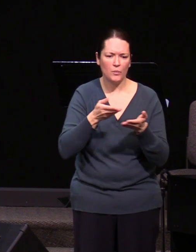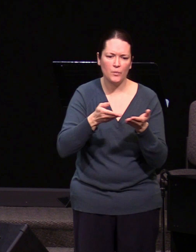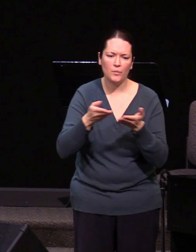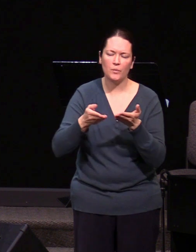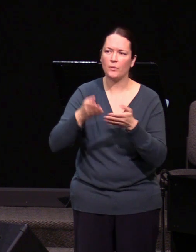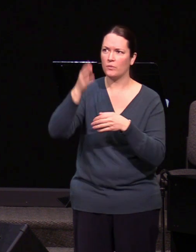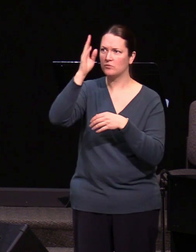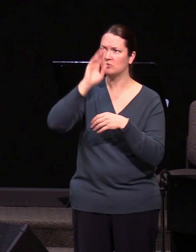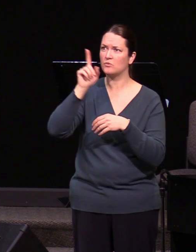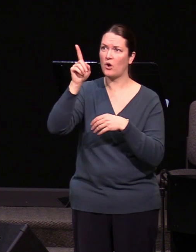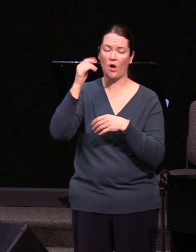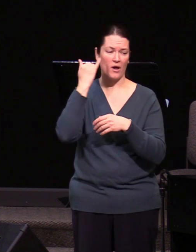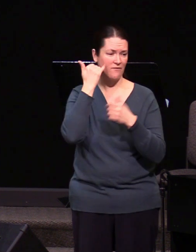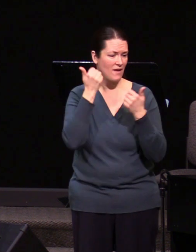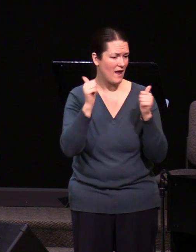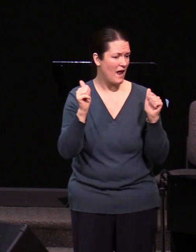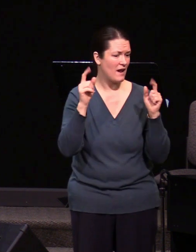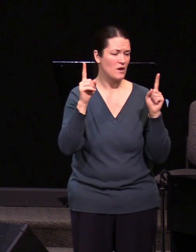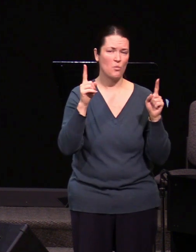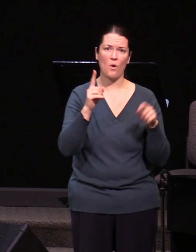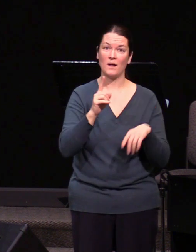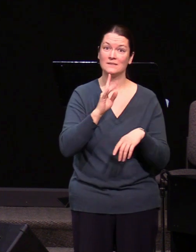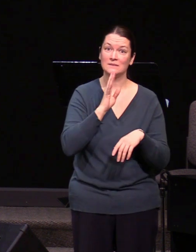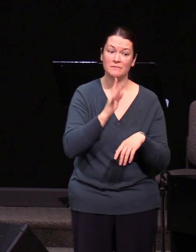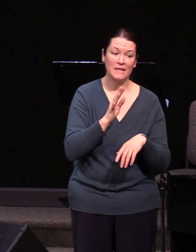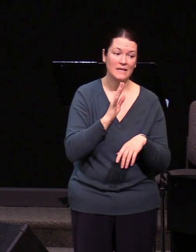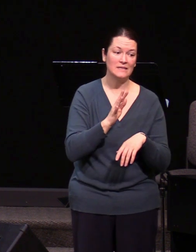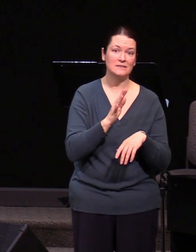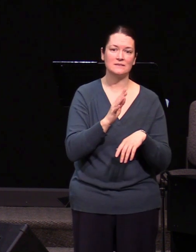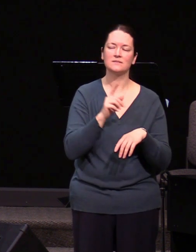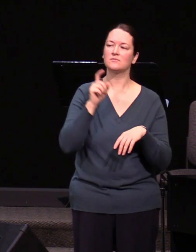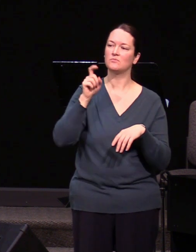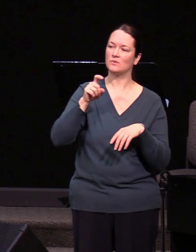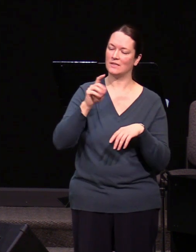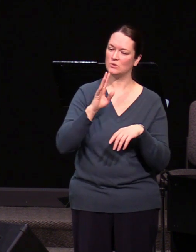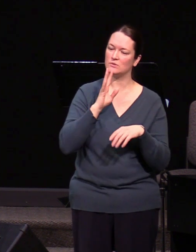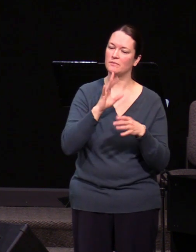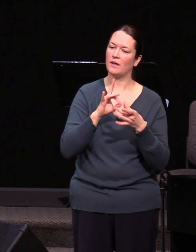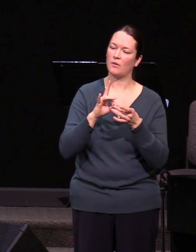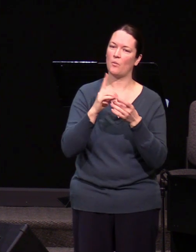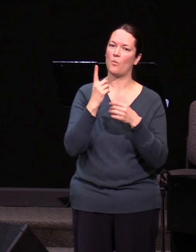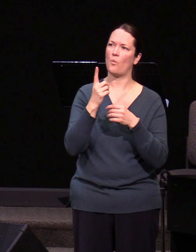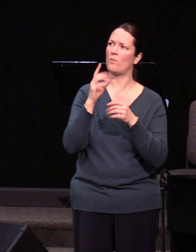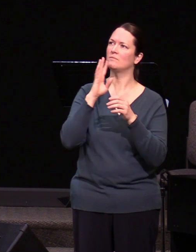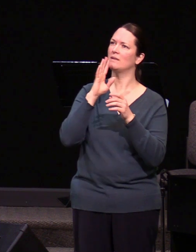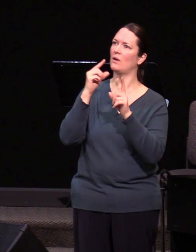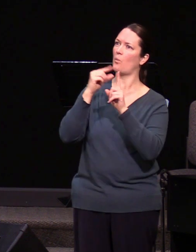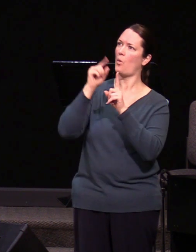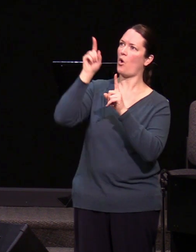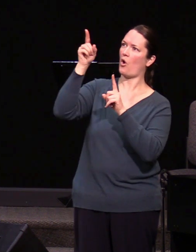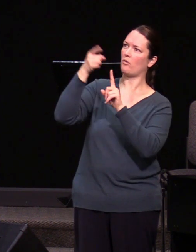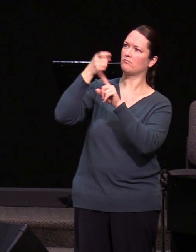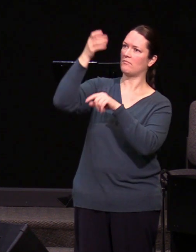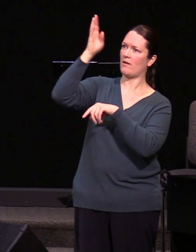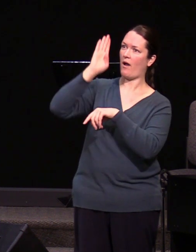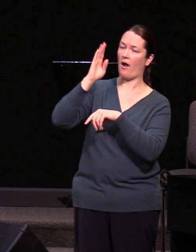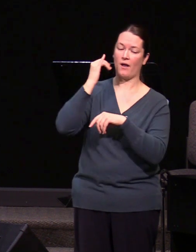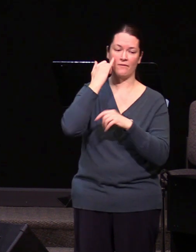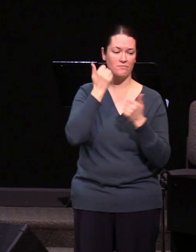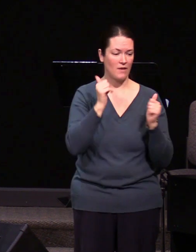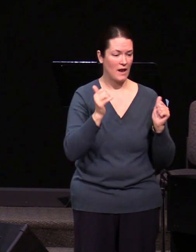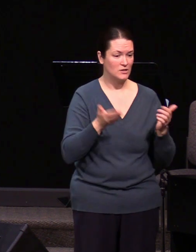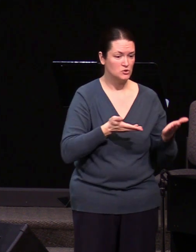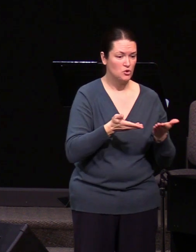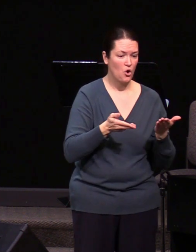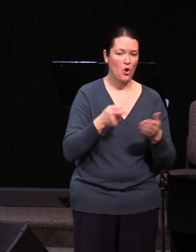forms. If anyone speaks, they should do so as one who speaks the very words of God. If anyone serves,